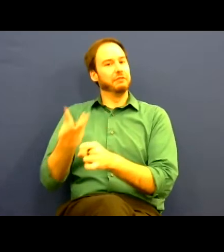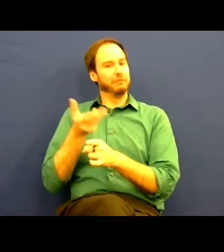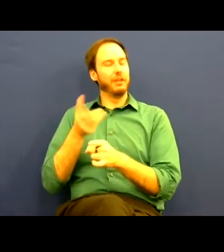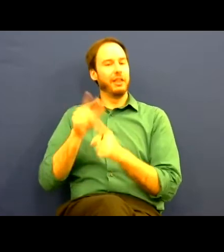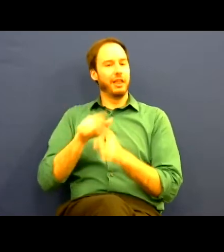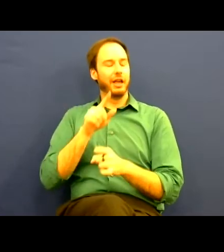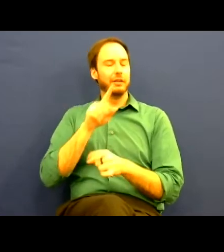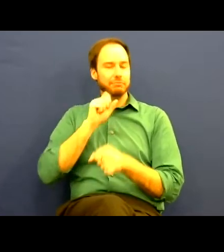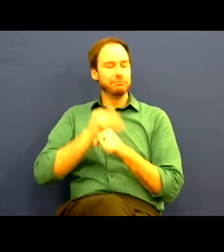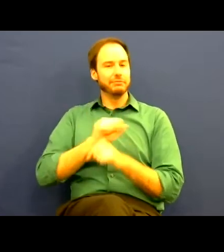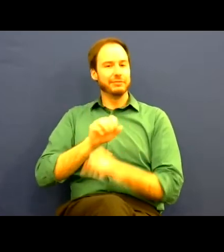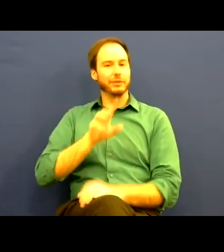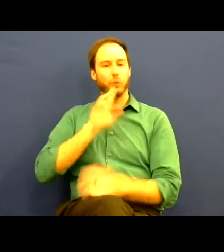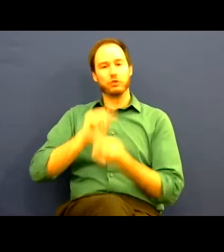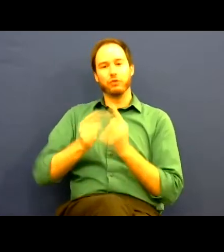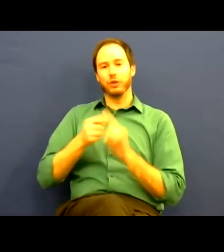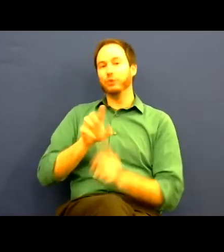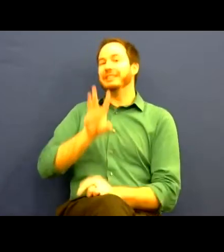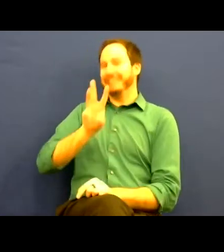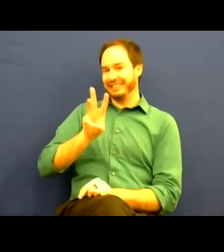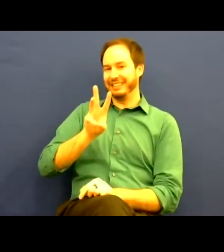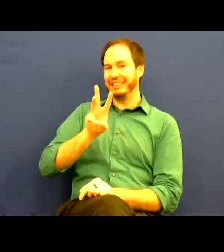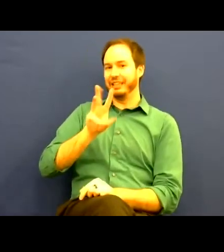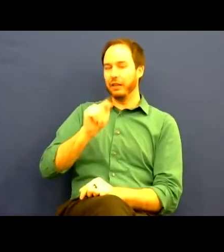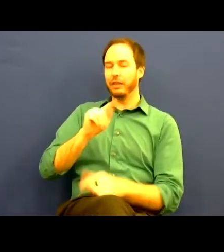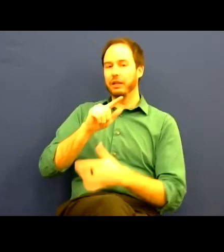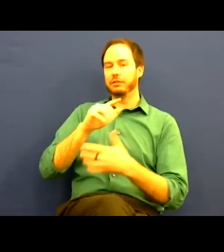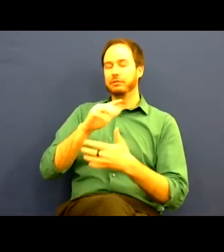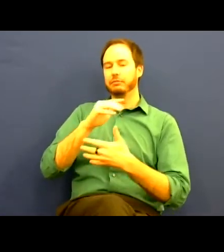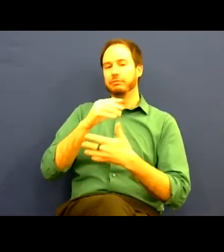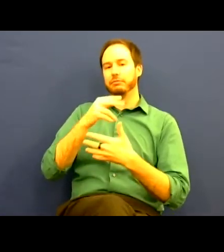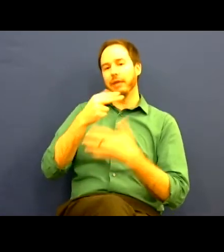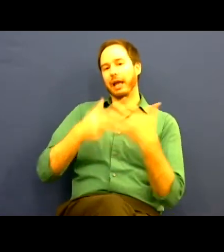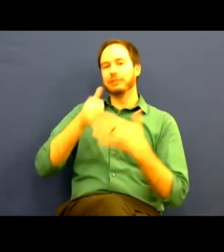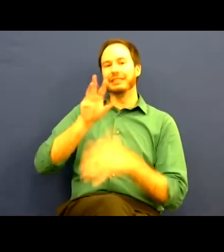informed me that we're translating into the top 6 languages.